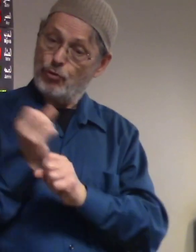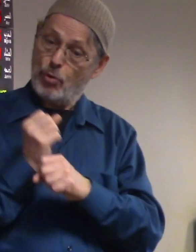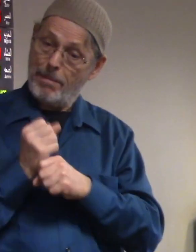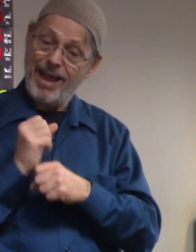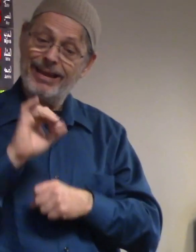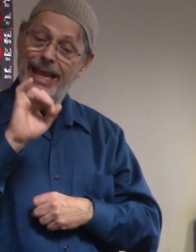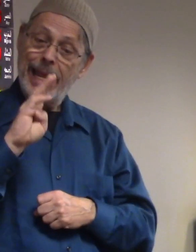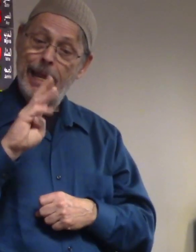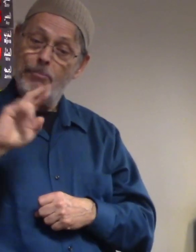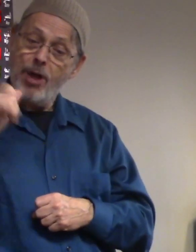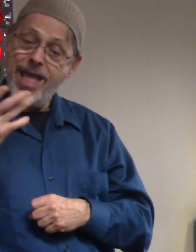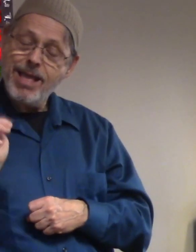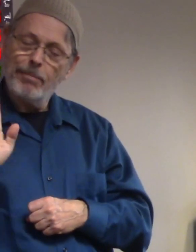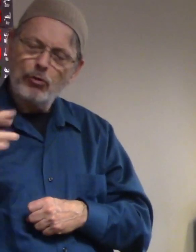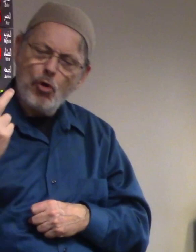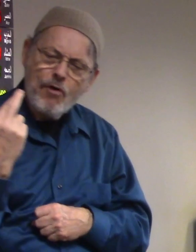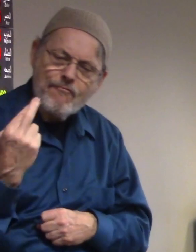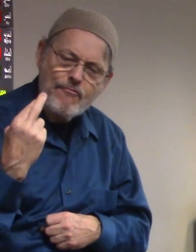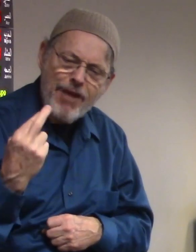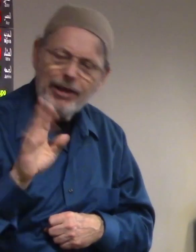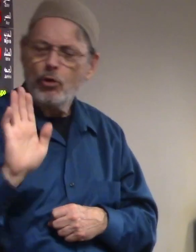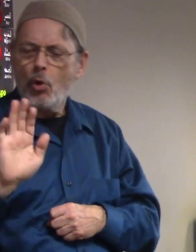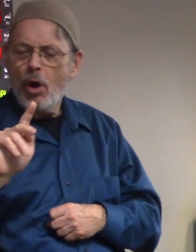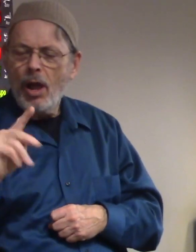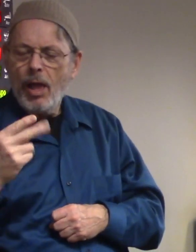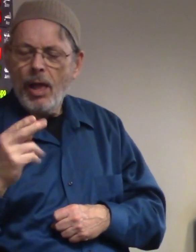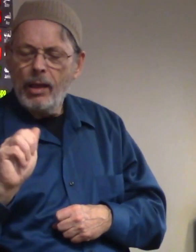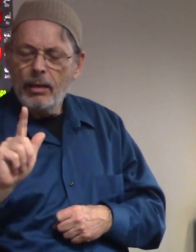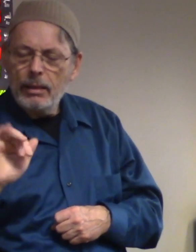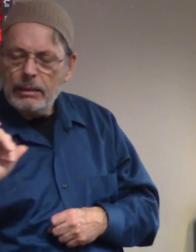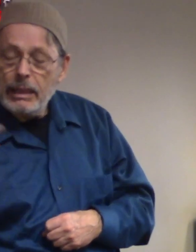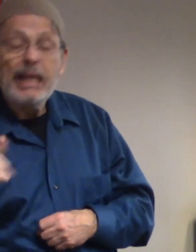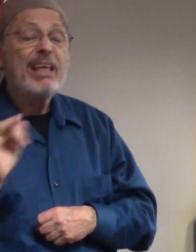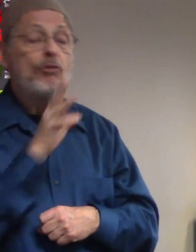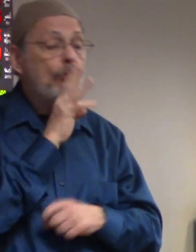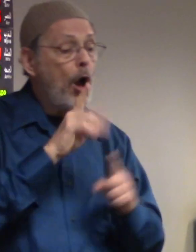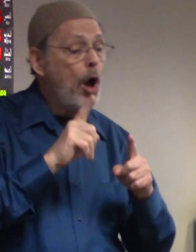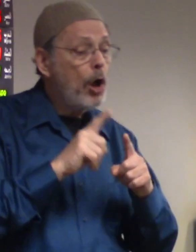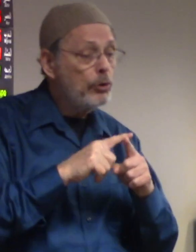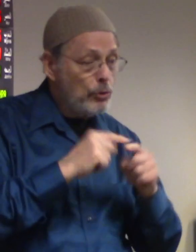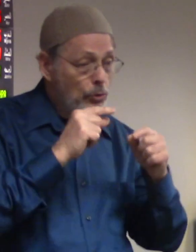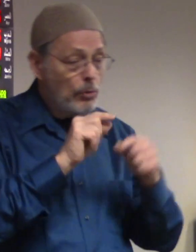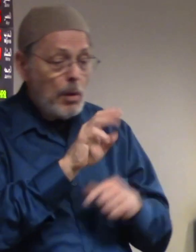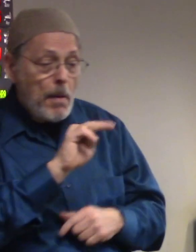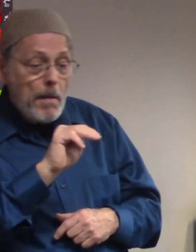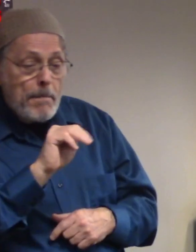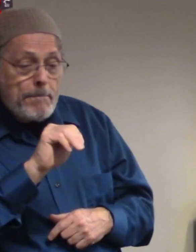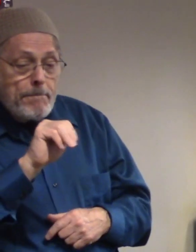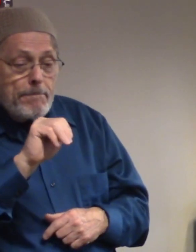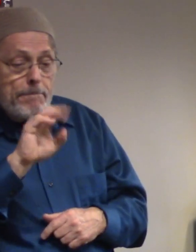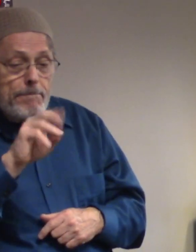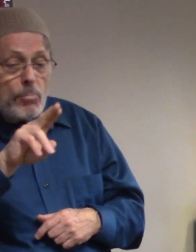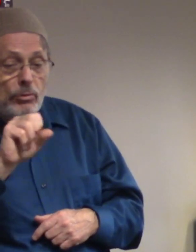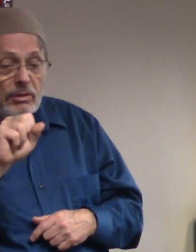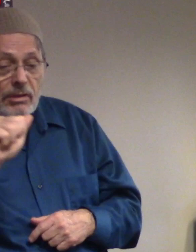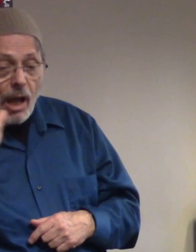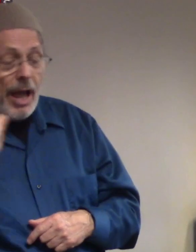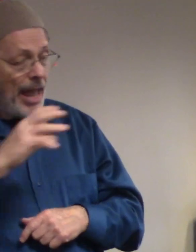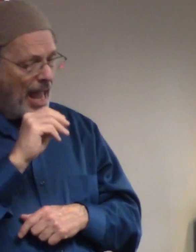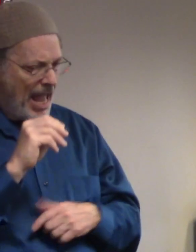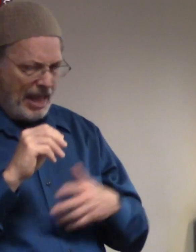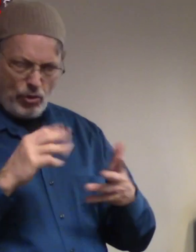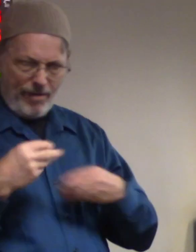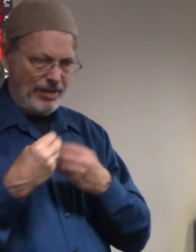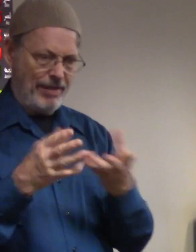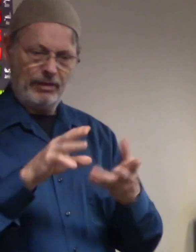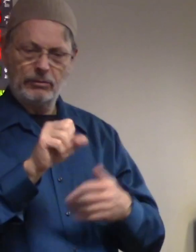friend, and if you've spoken to Musa, and Isa is a spirit from you, and you've given Sulaiman a great